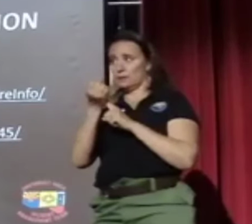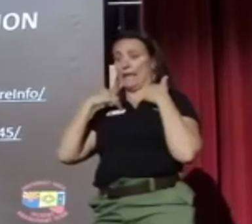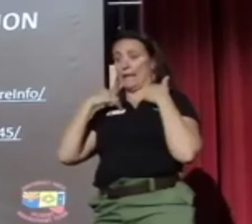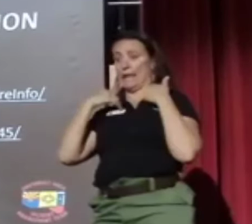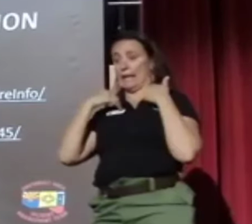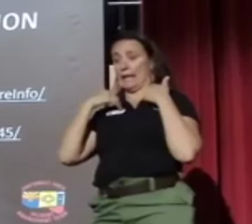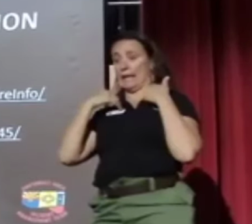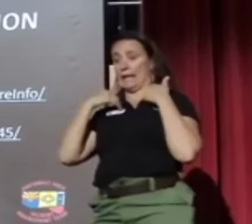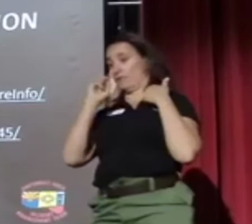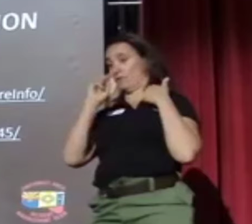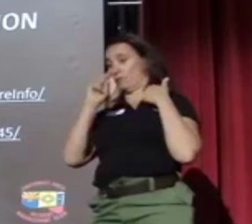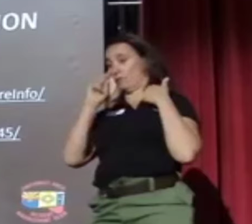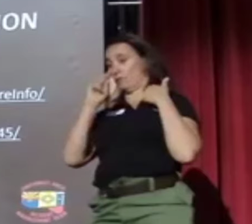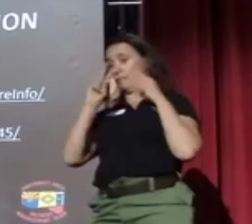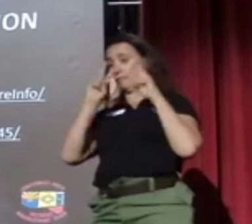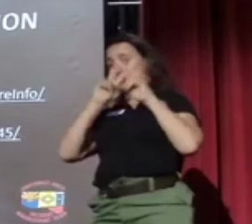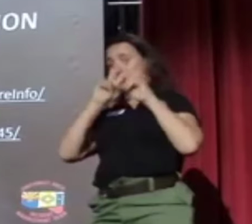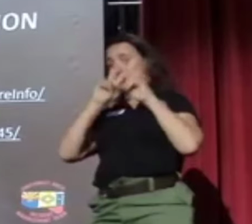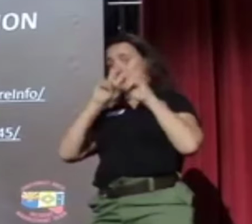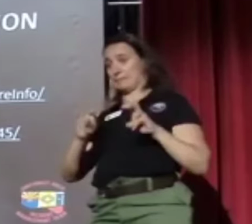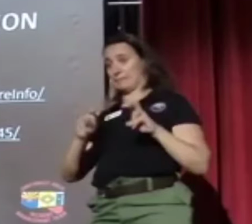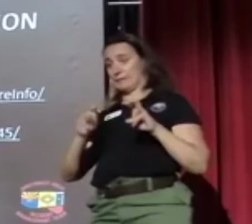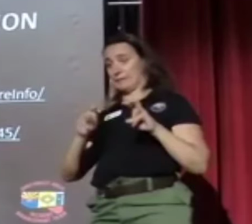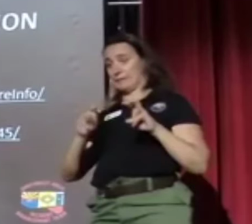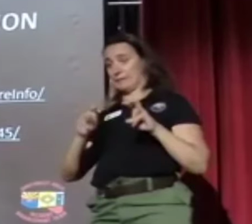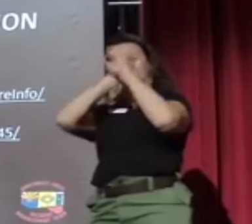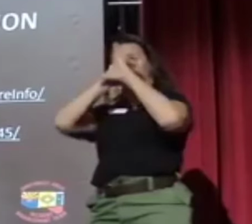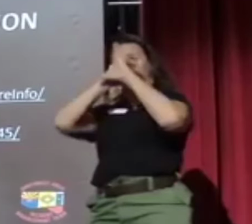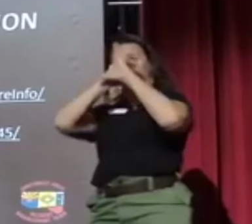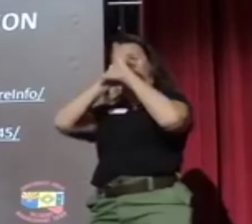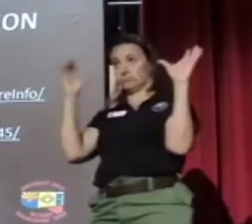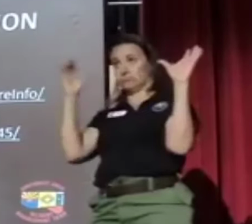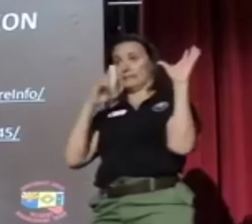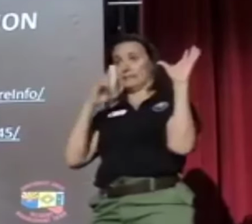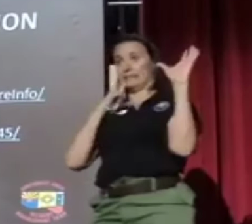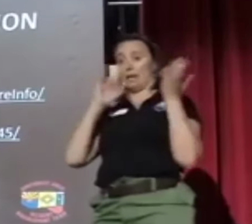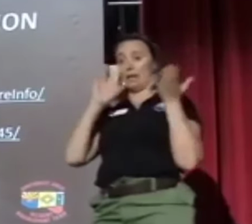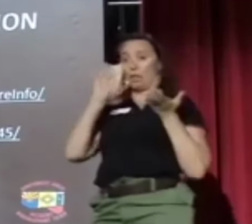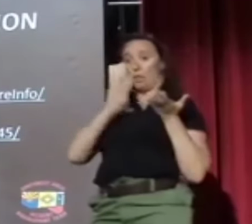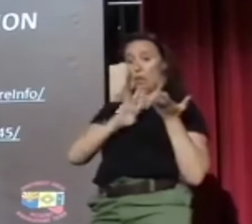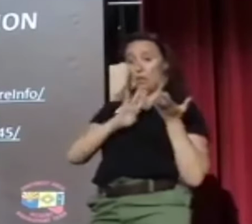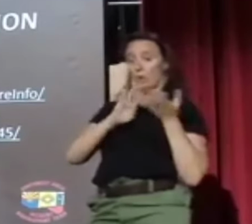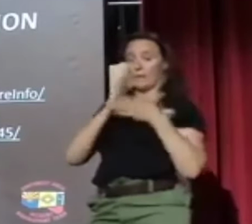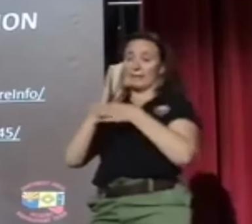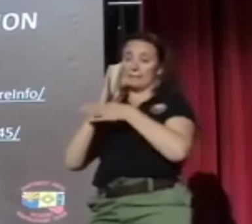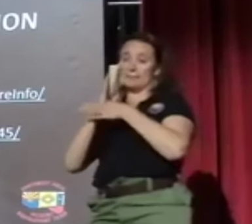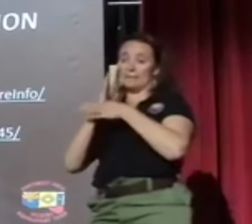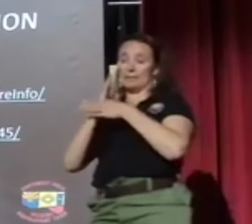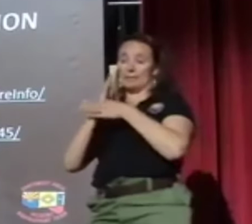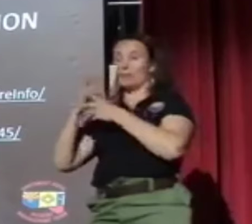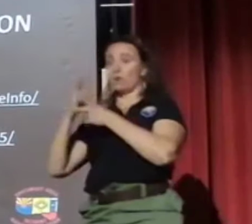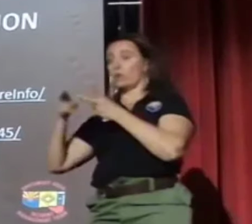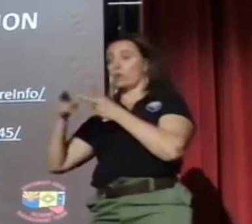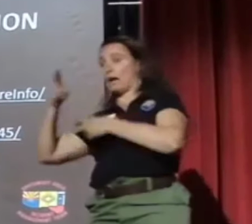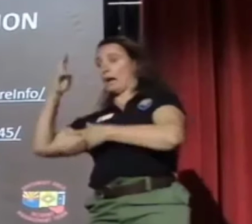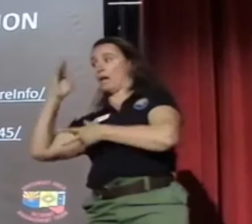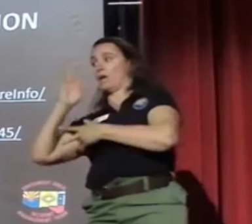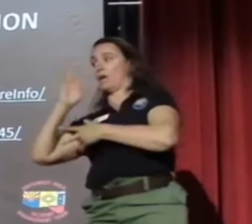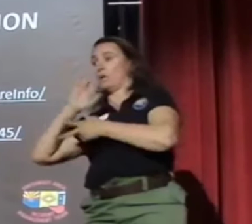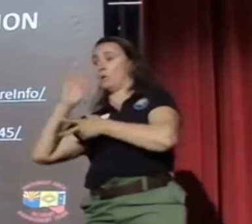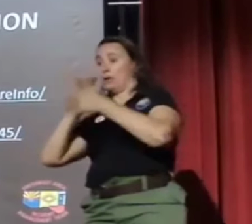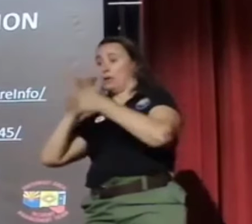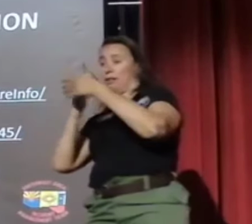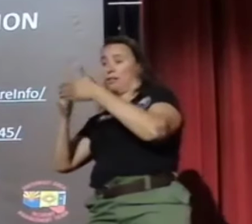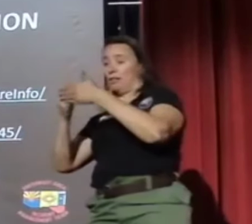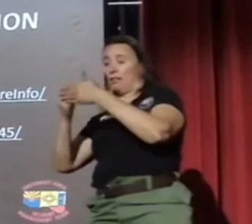assessment matrix that says there is a low, medium, or high probability the fire will reach Strawberry